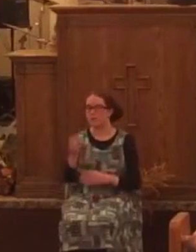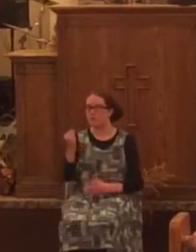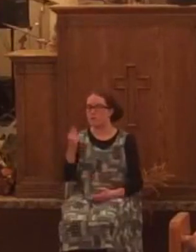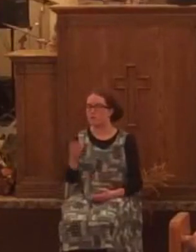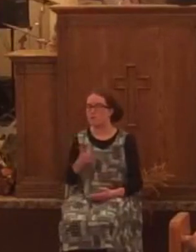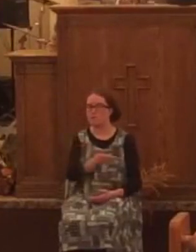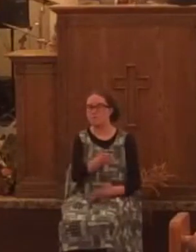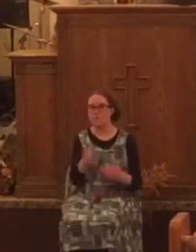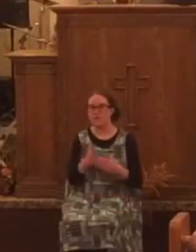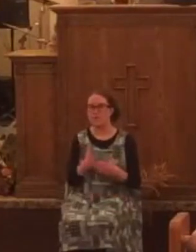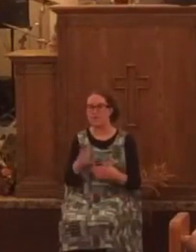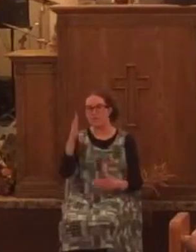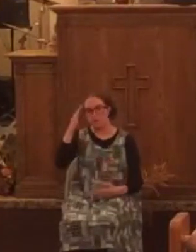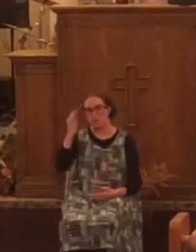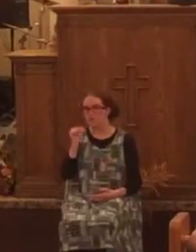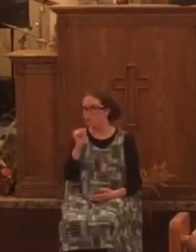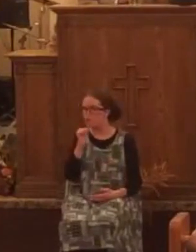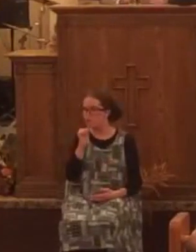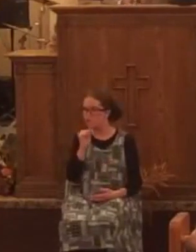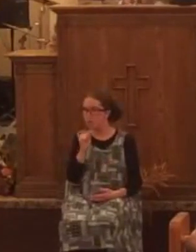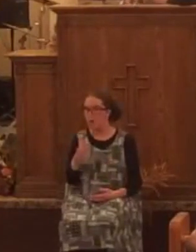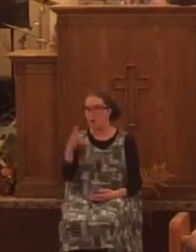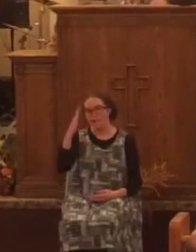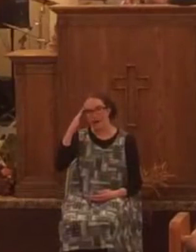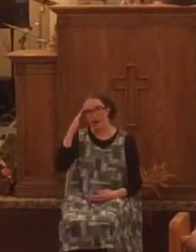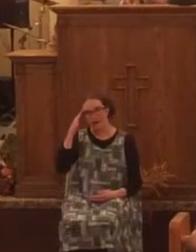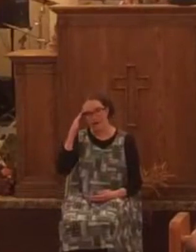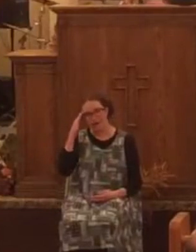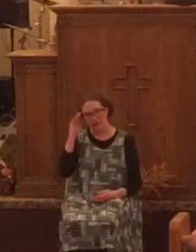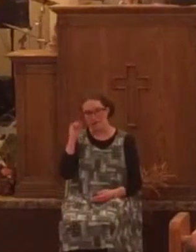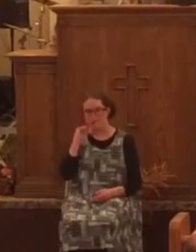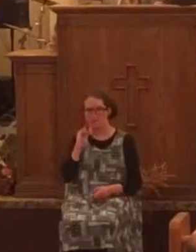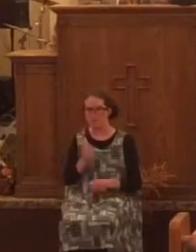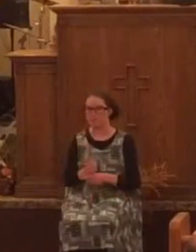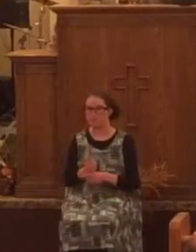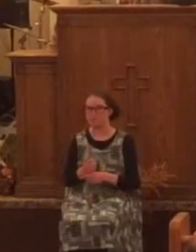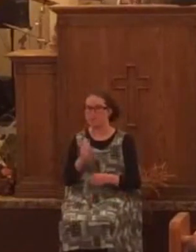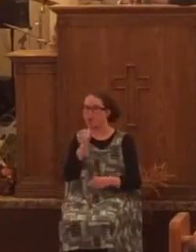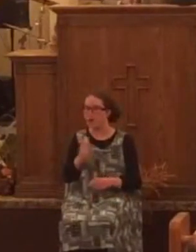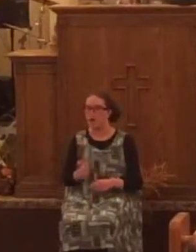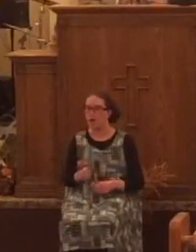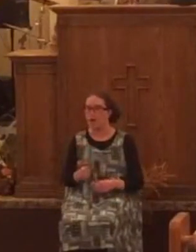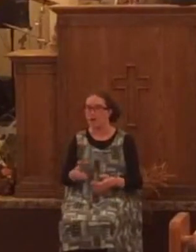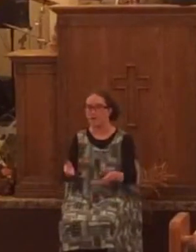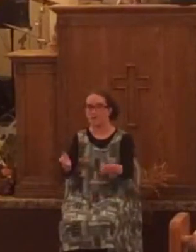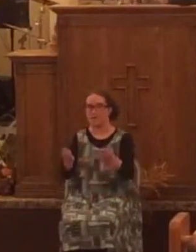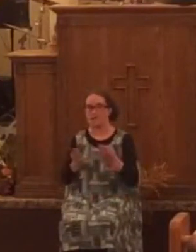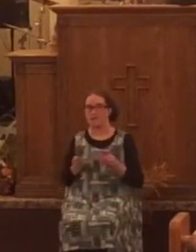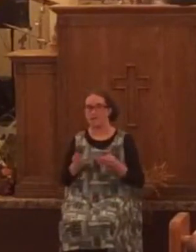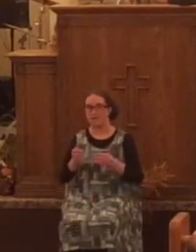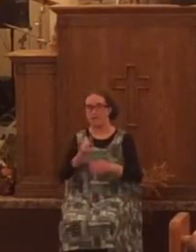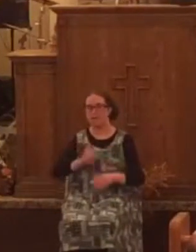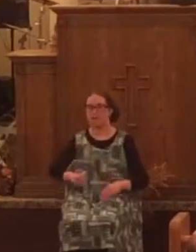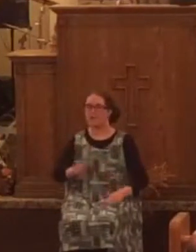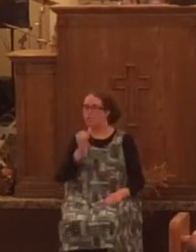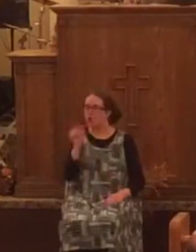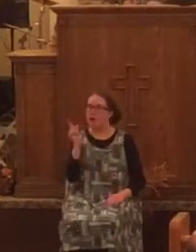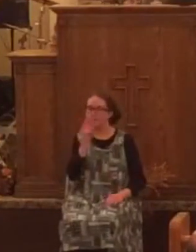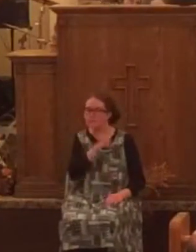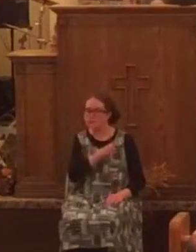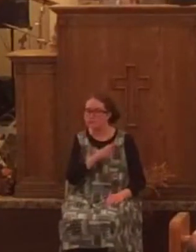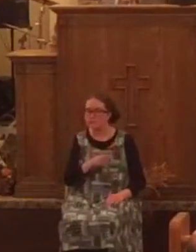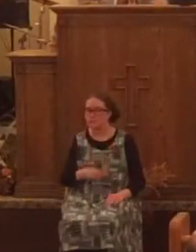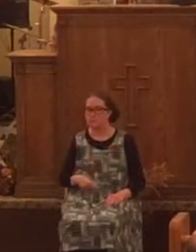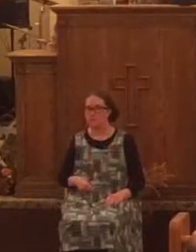it well. Know ye not that the unrighteous shall not inherit the kingdom of God? Be not deceived, neither fornicators, nor idolaters,